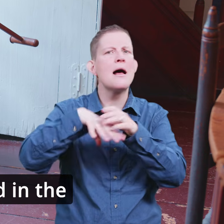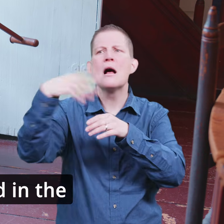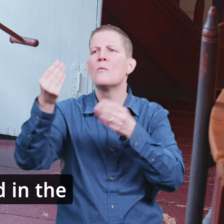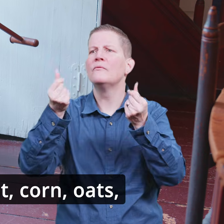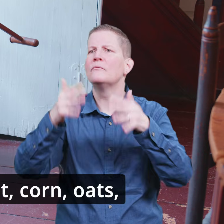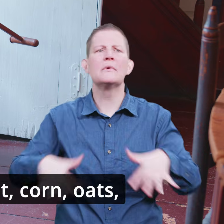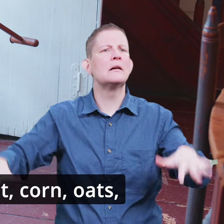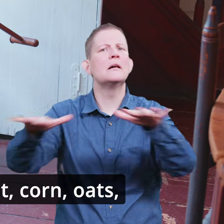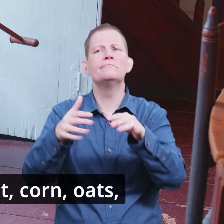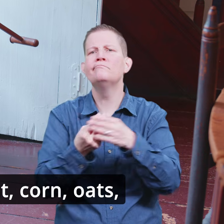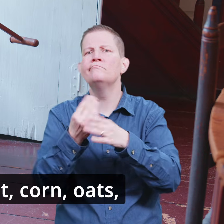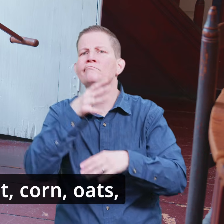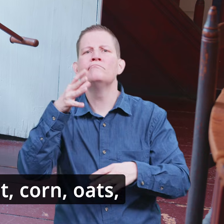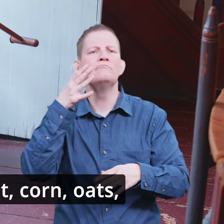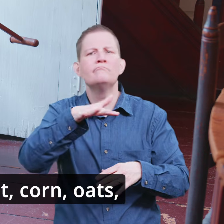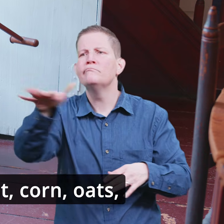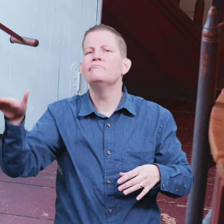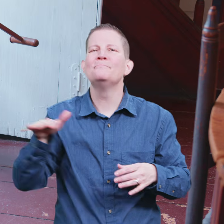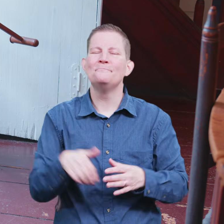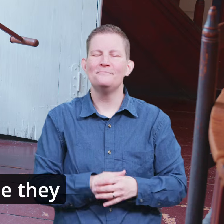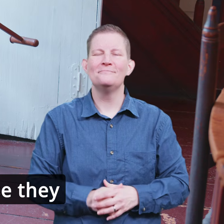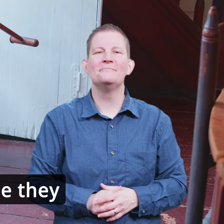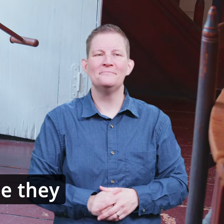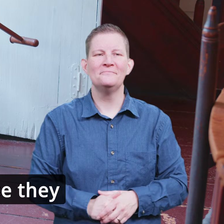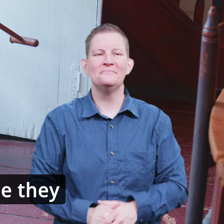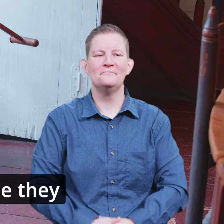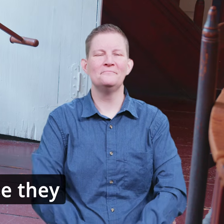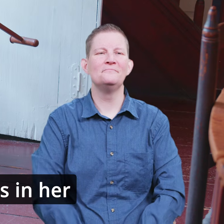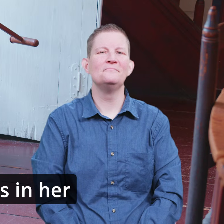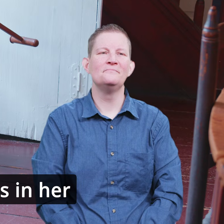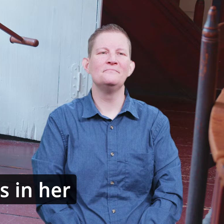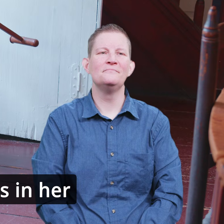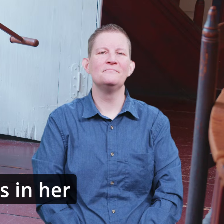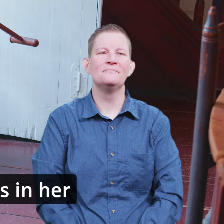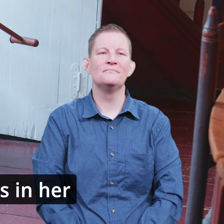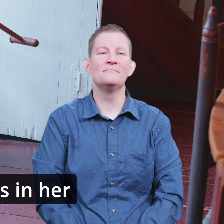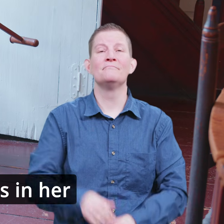would have helped in the fields growing the wheat, corn, oats, flax, and whatever else they grew.